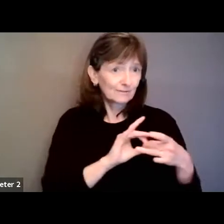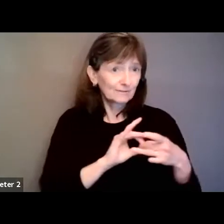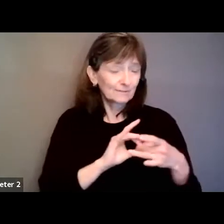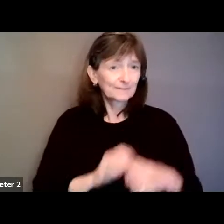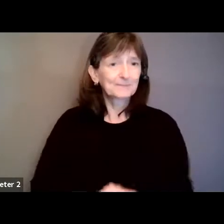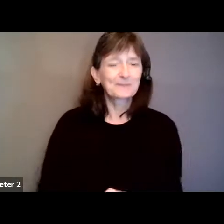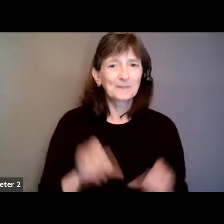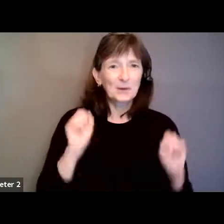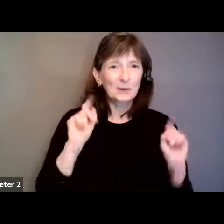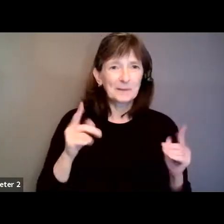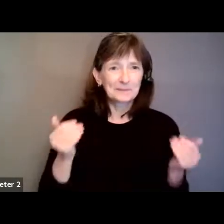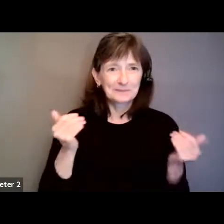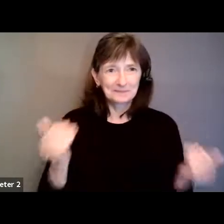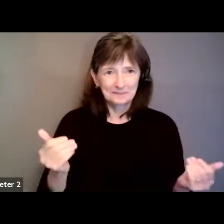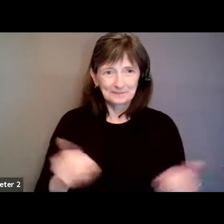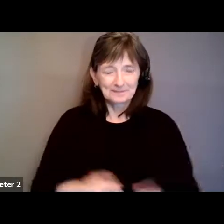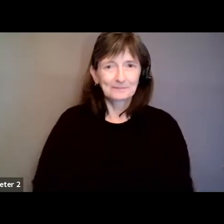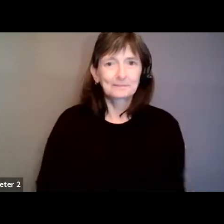start.